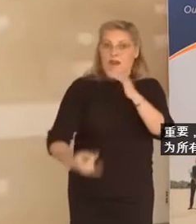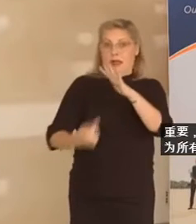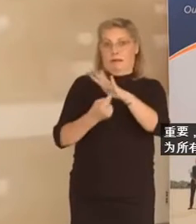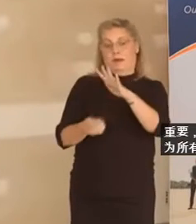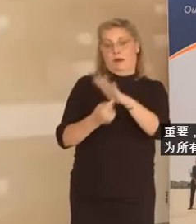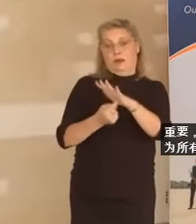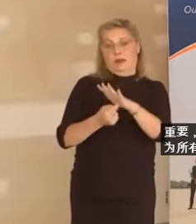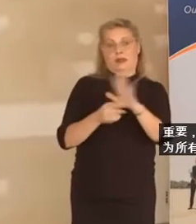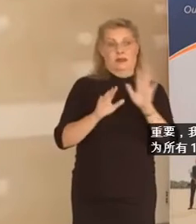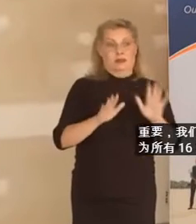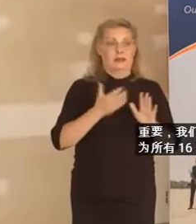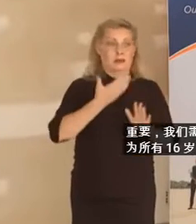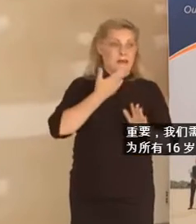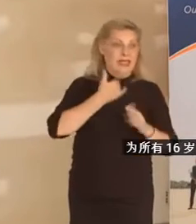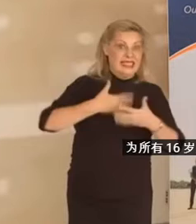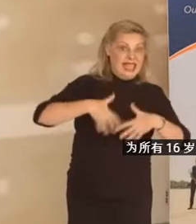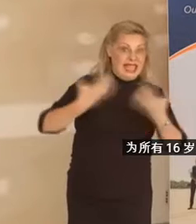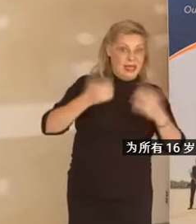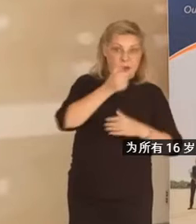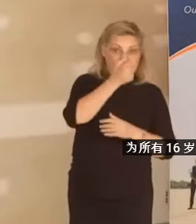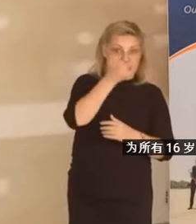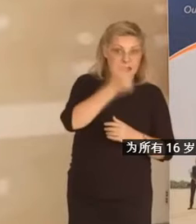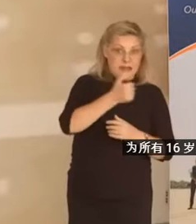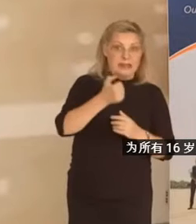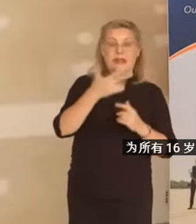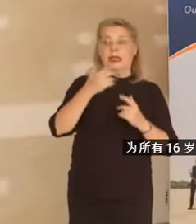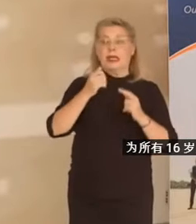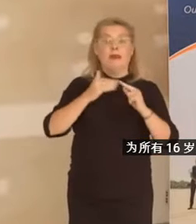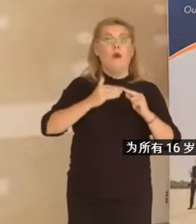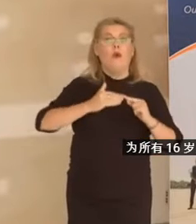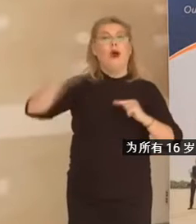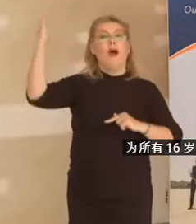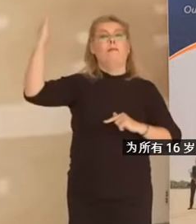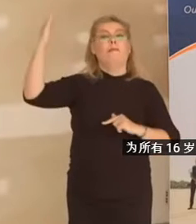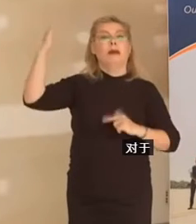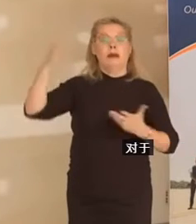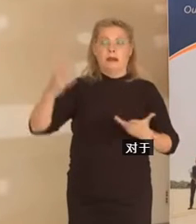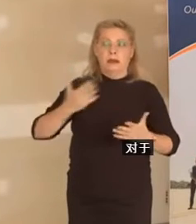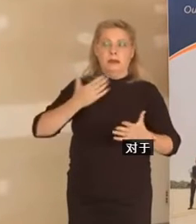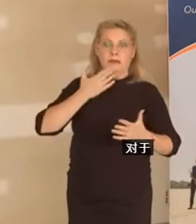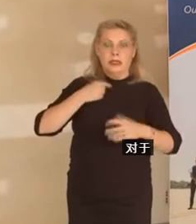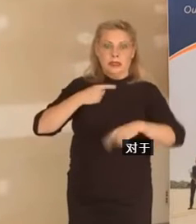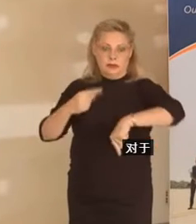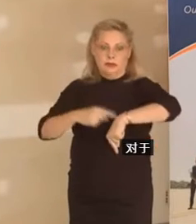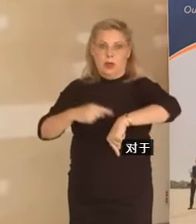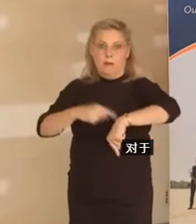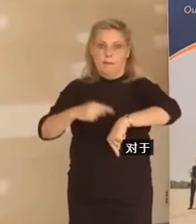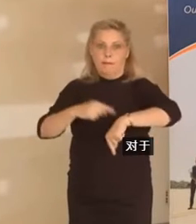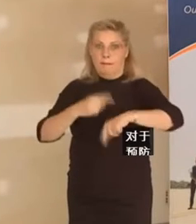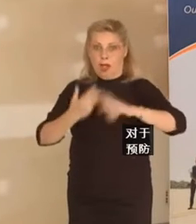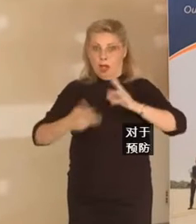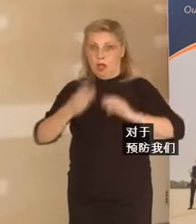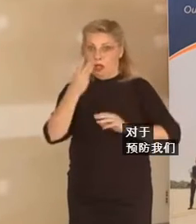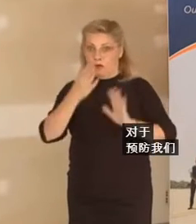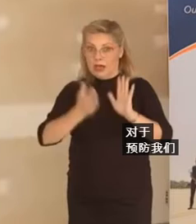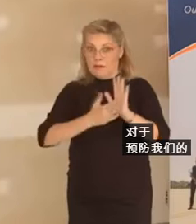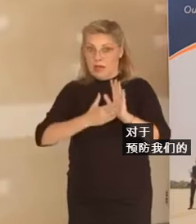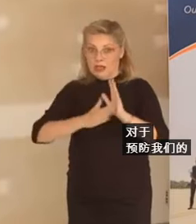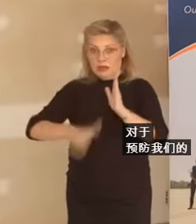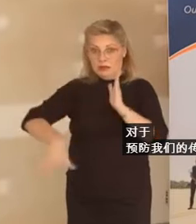for all people 16 and over now are given on time, because boostering is really important for